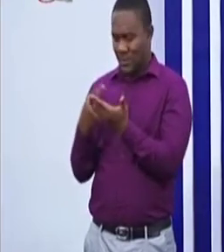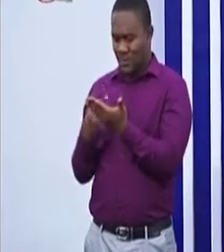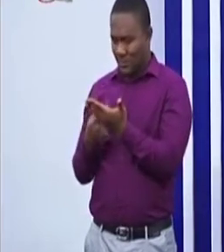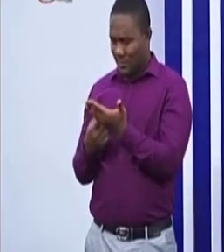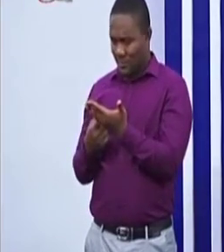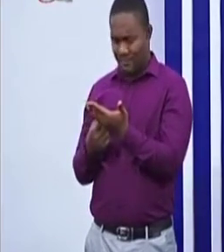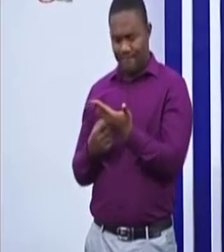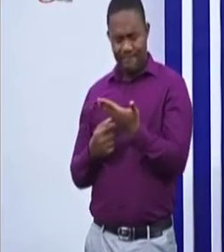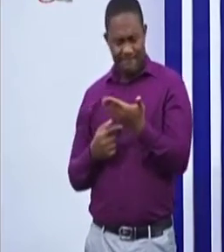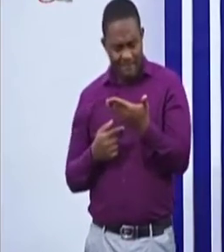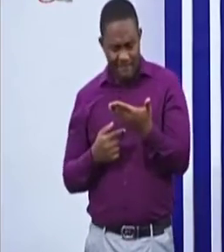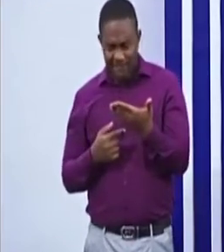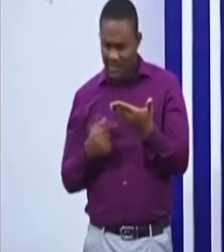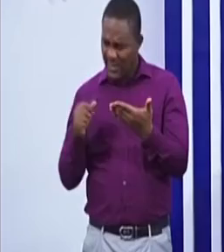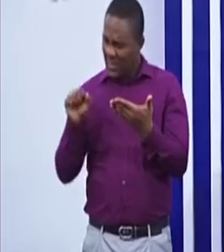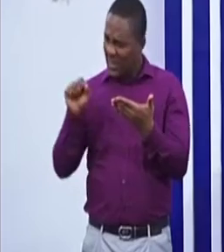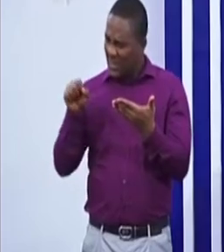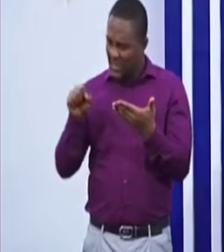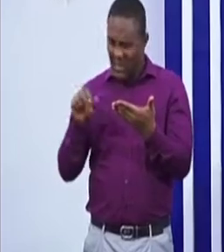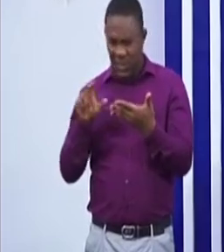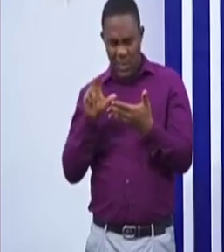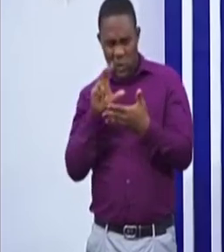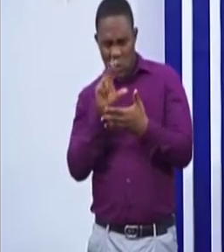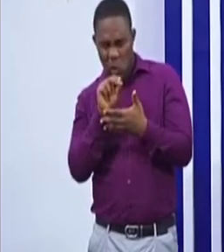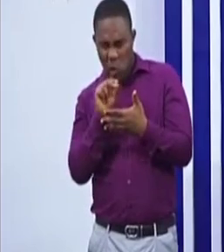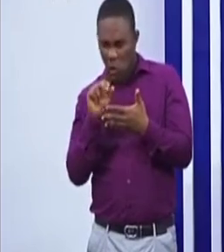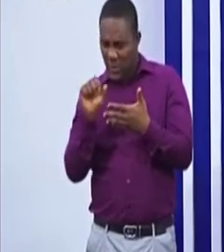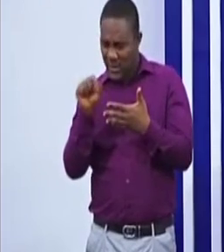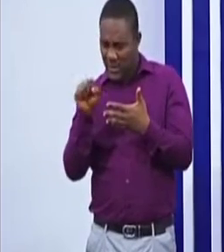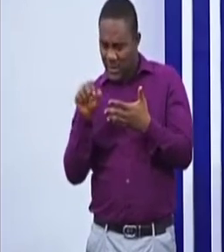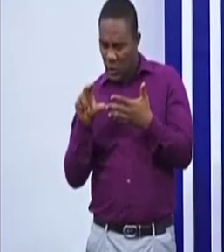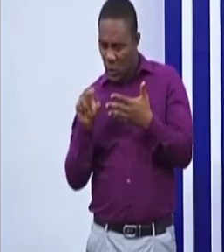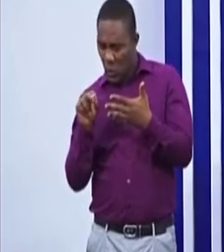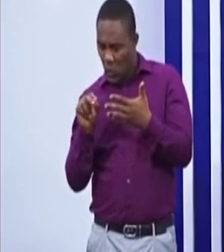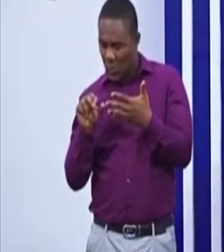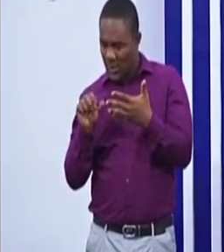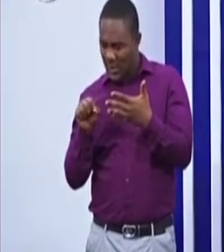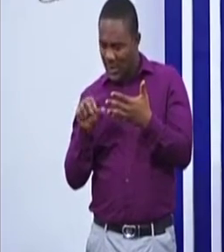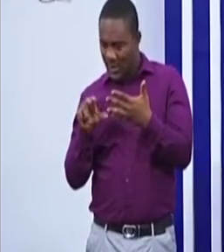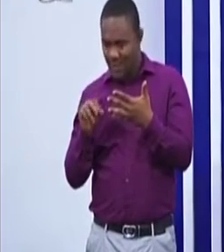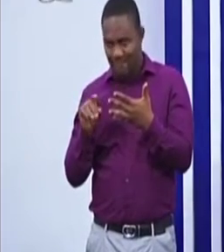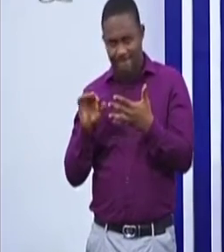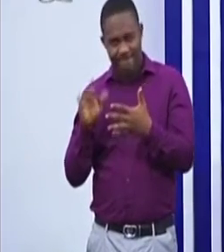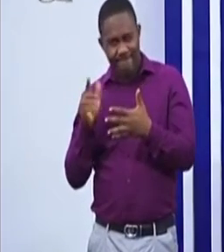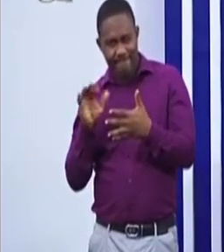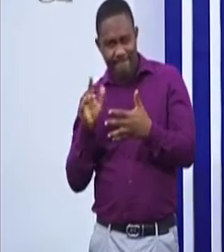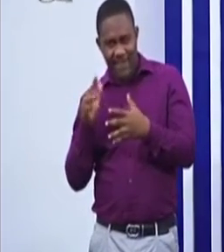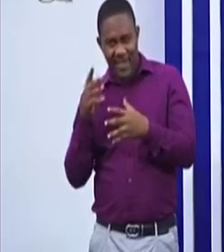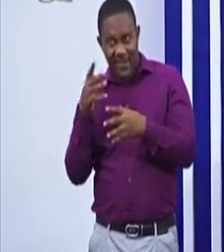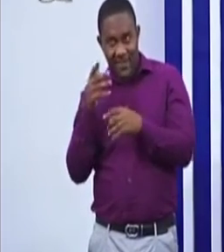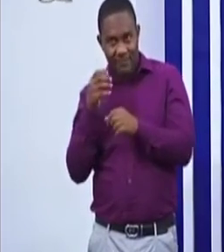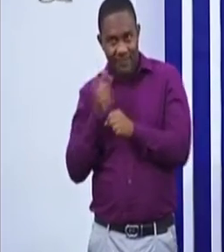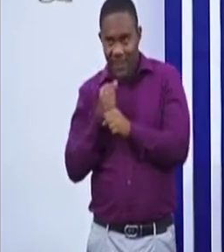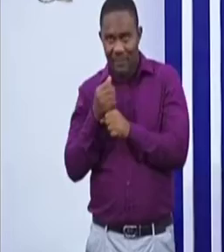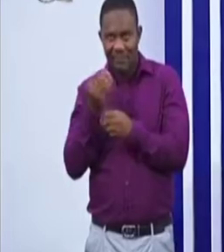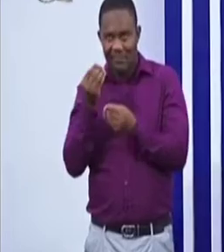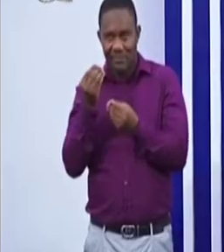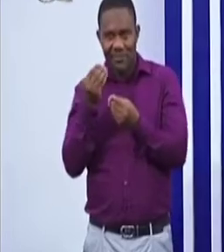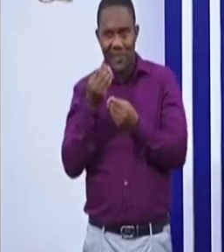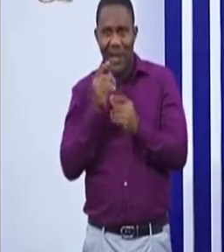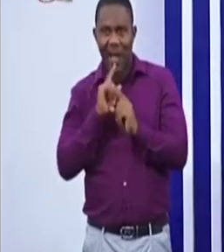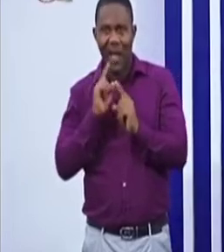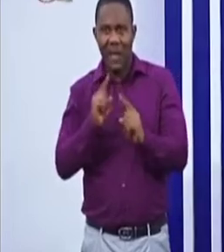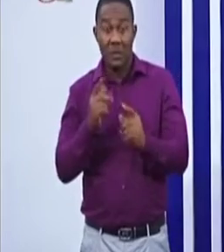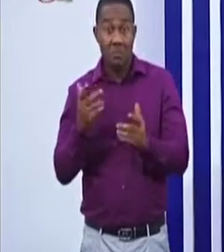asɛ wo betumi aba in contact with saa yareɛ bia na akyerɛ wo ne wo ba abɛyɛ